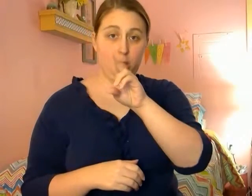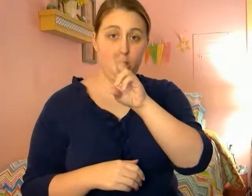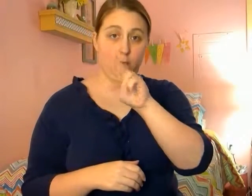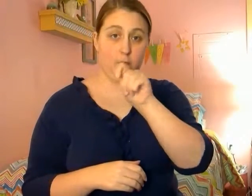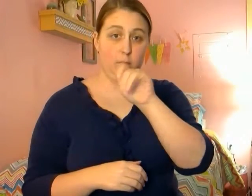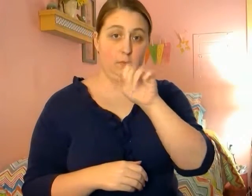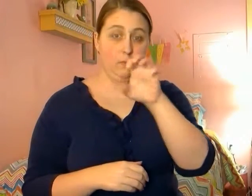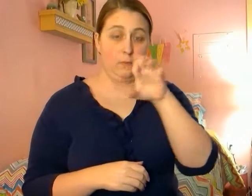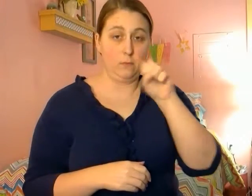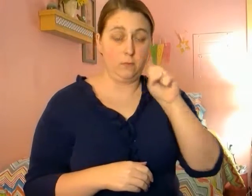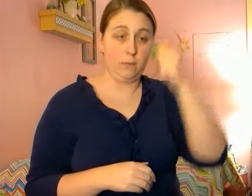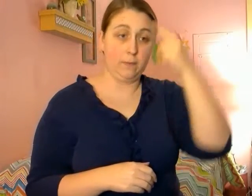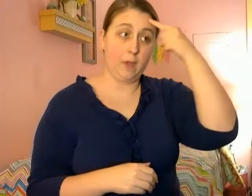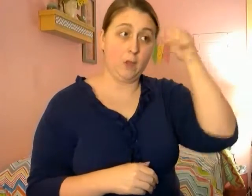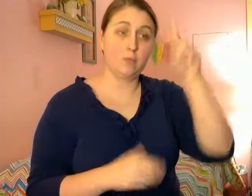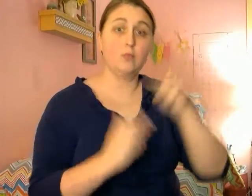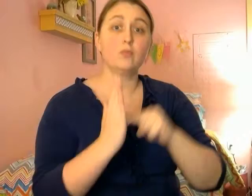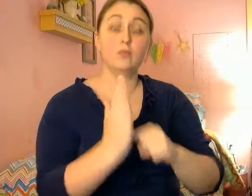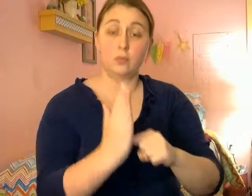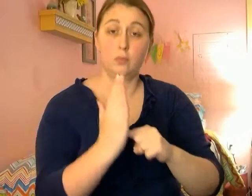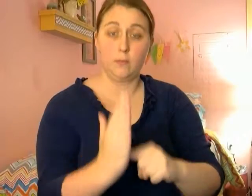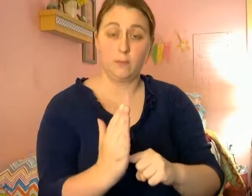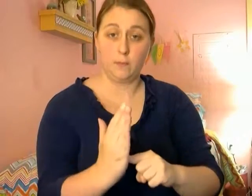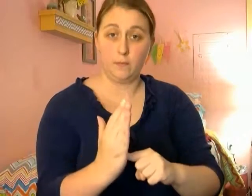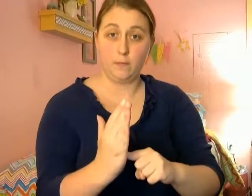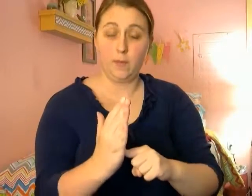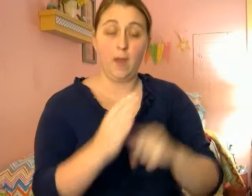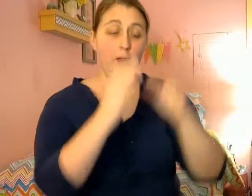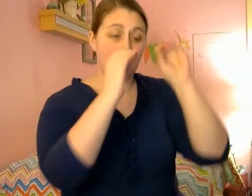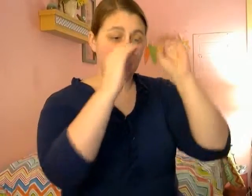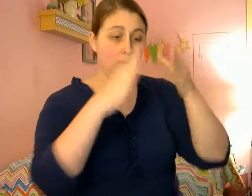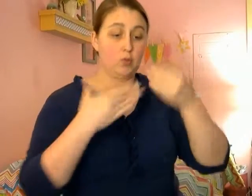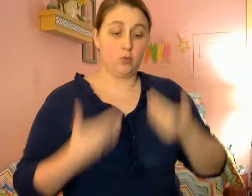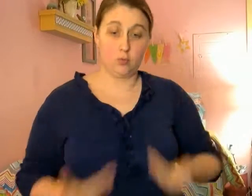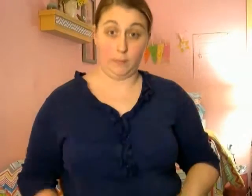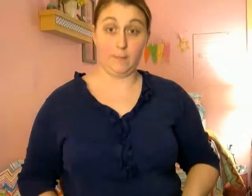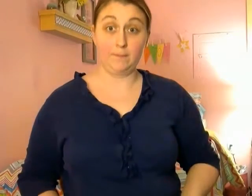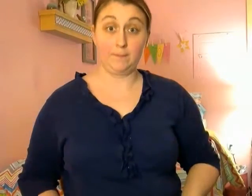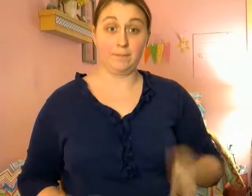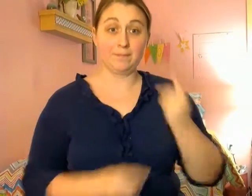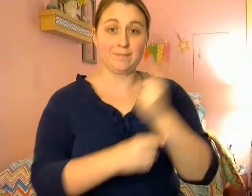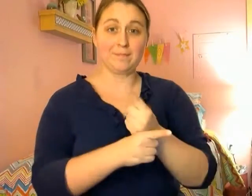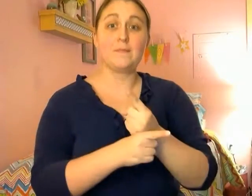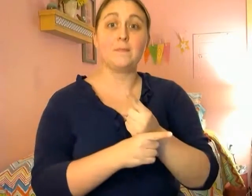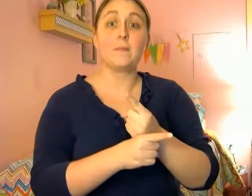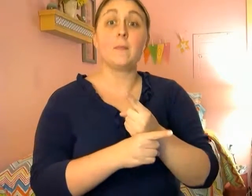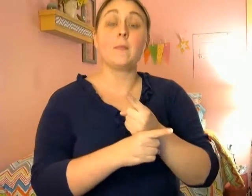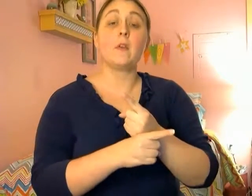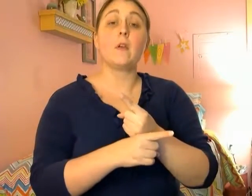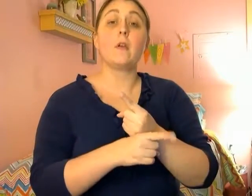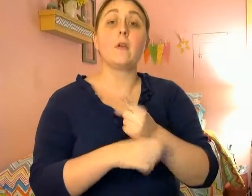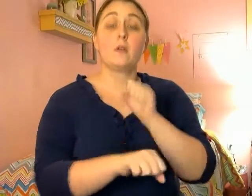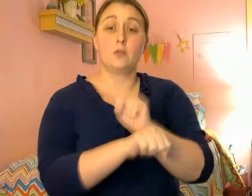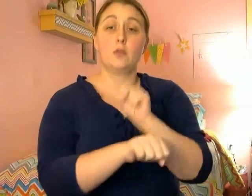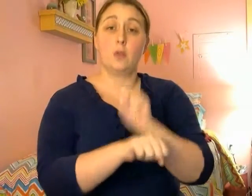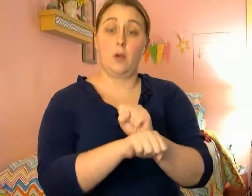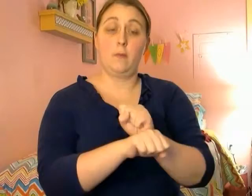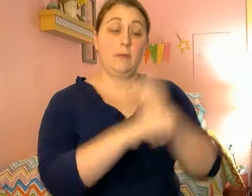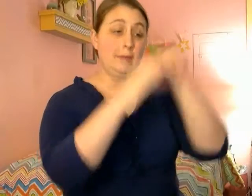I'll give you an example. I'm your teacher, right? So in my job as a teacher, I have